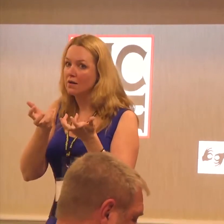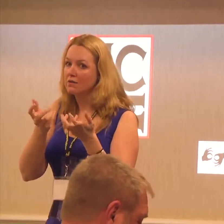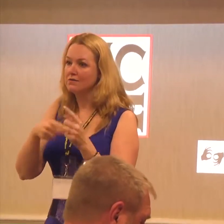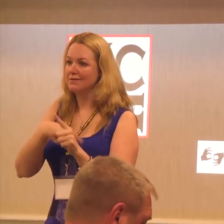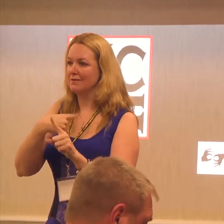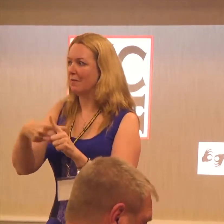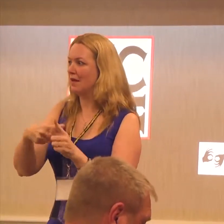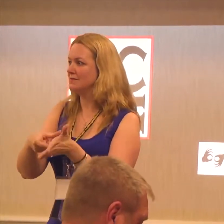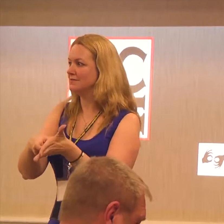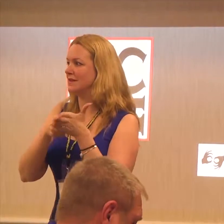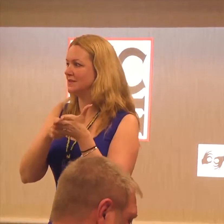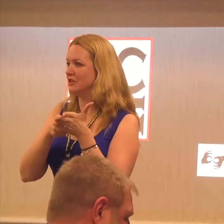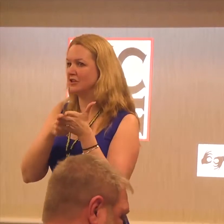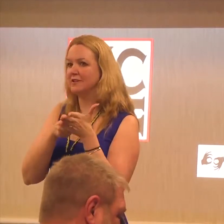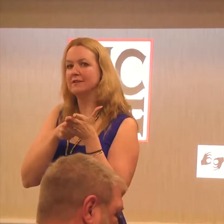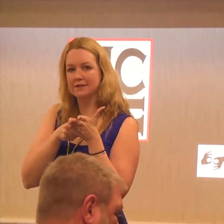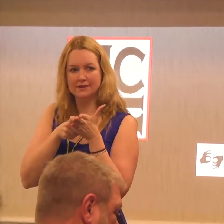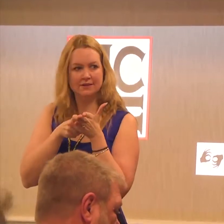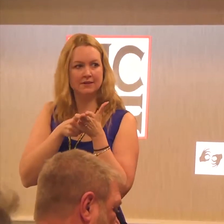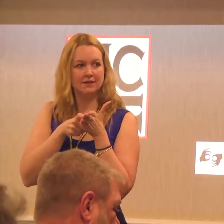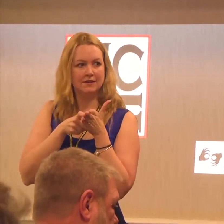it's necessary.